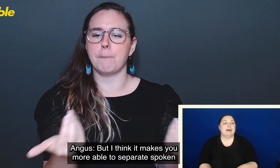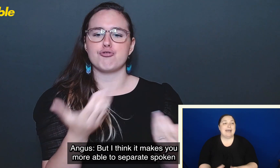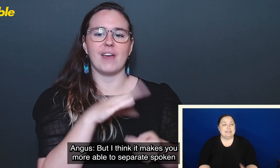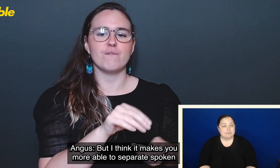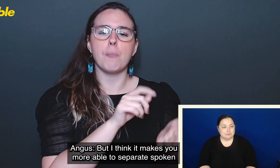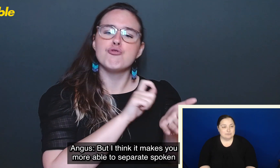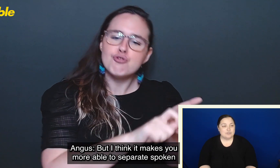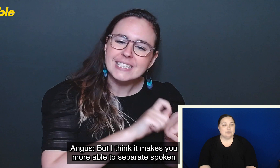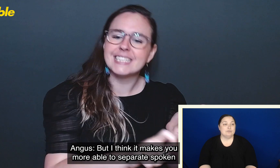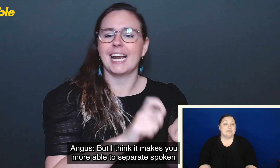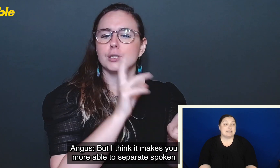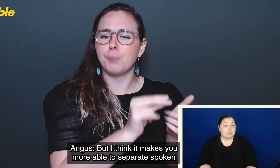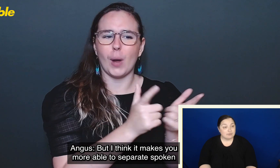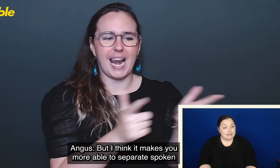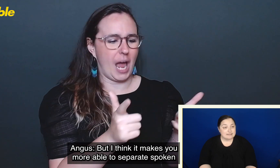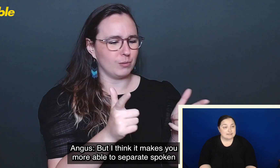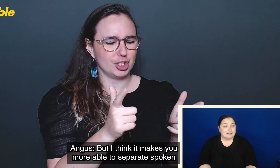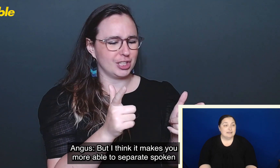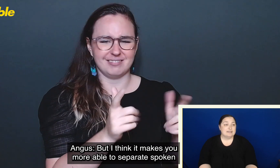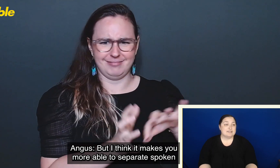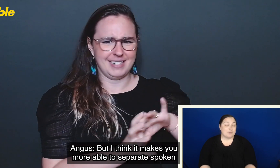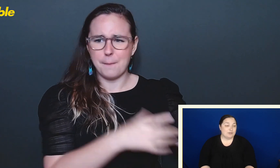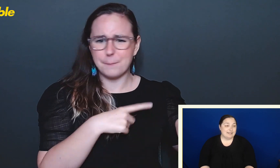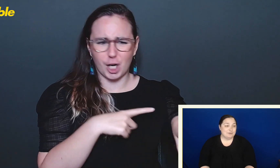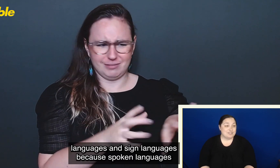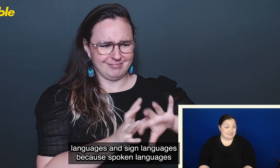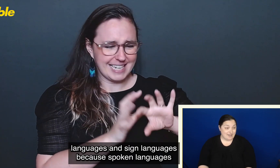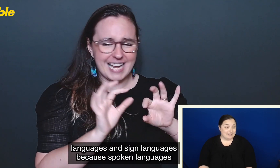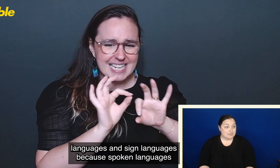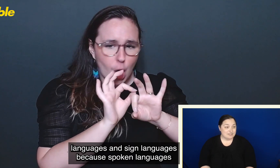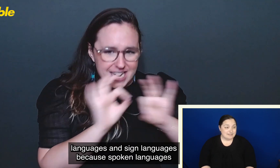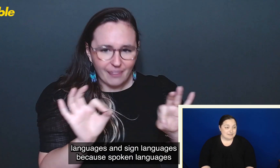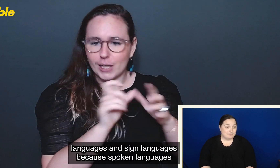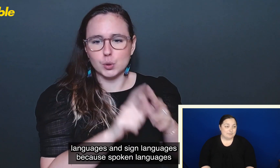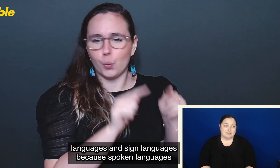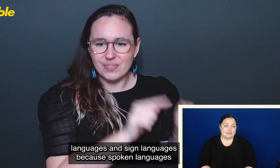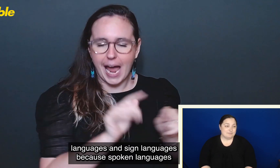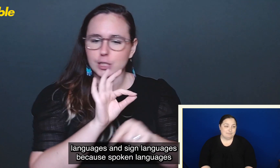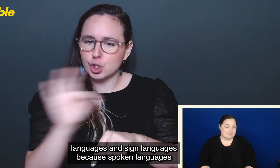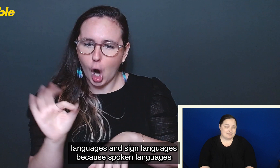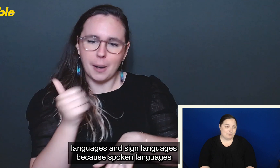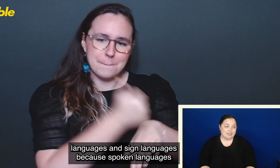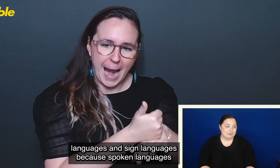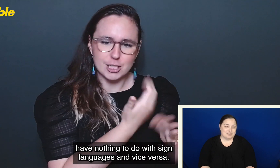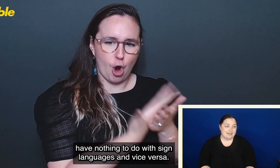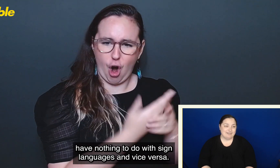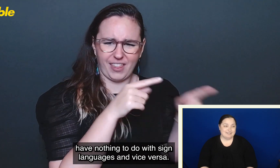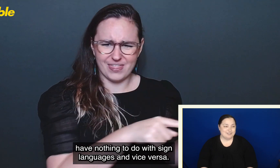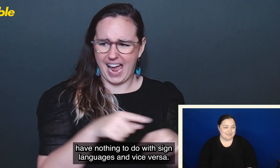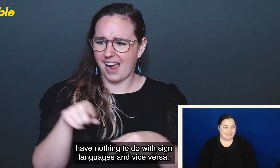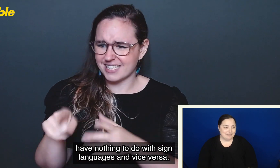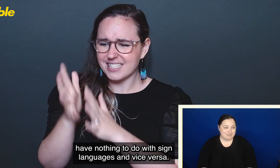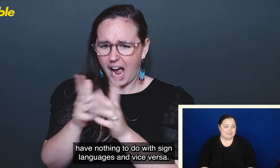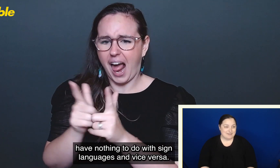more able to separate spoken languages and sign languages, because spoken languages have nothing